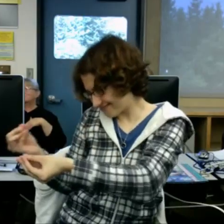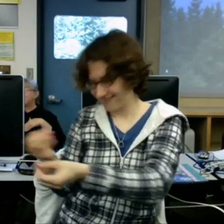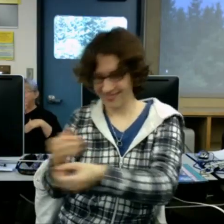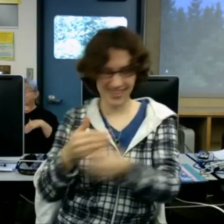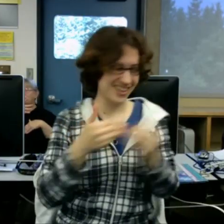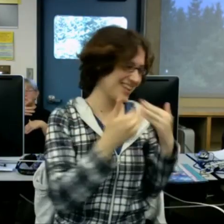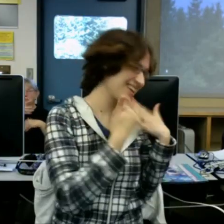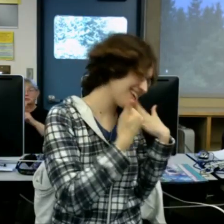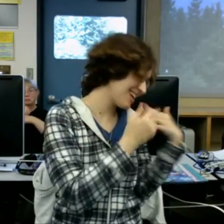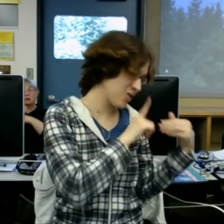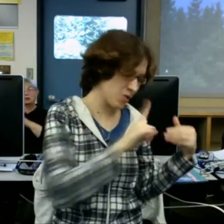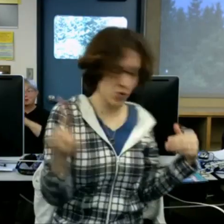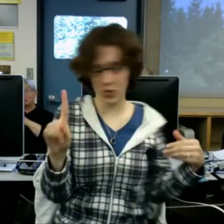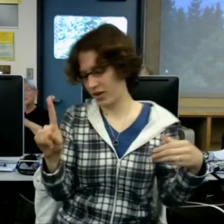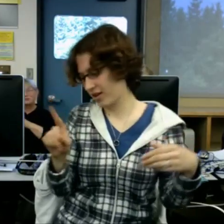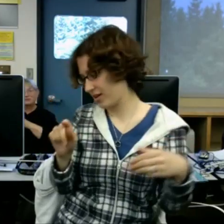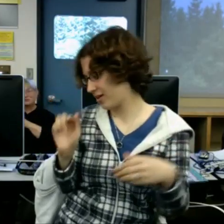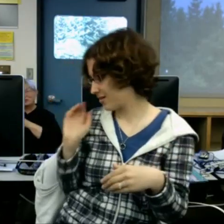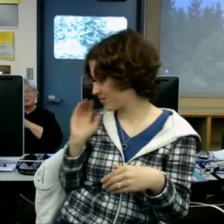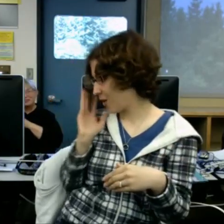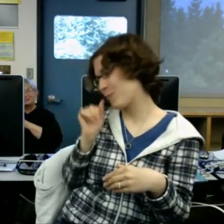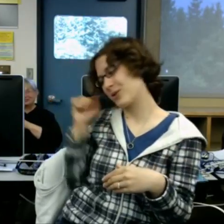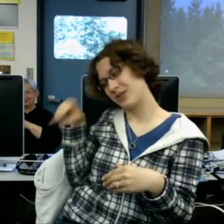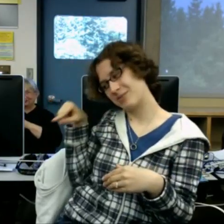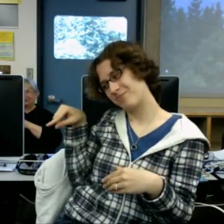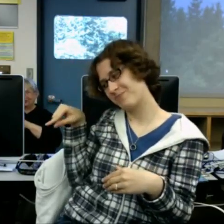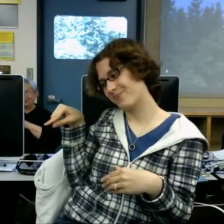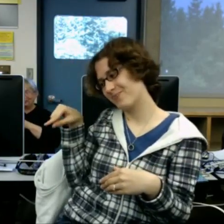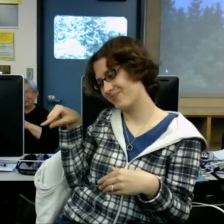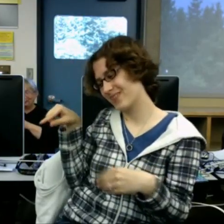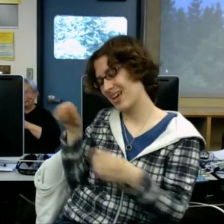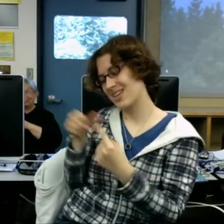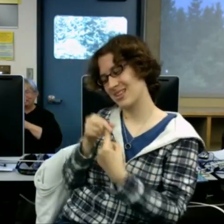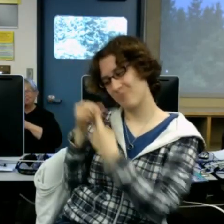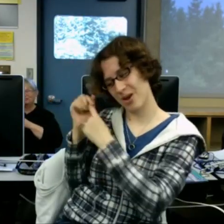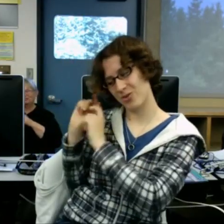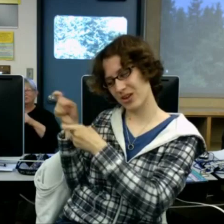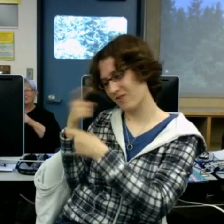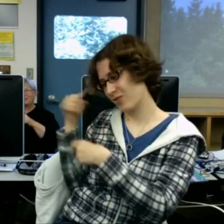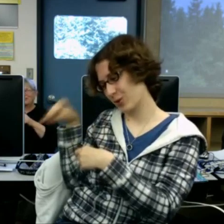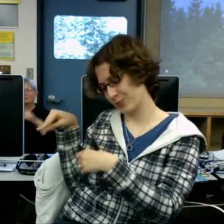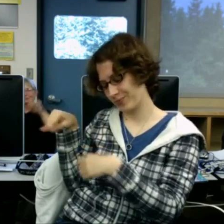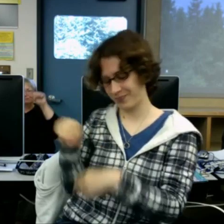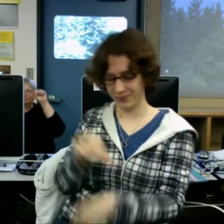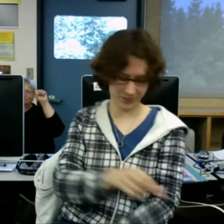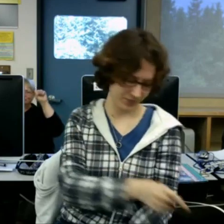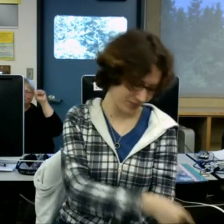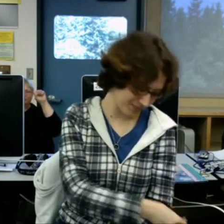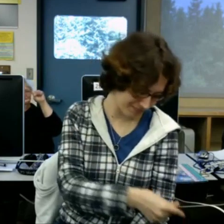middle, "Thank you," and she ran off. "Oh, Beauty, I have a special gift for you."